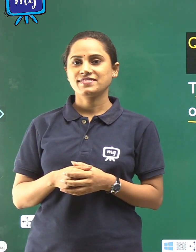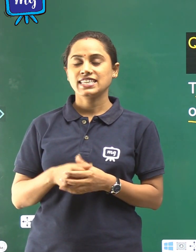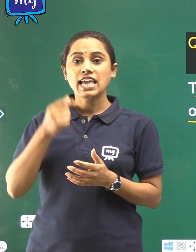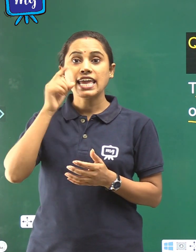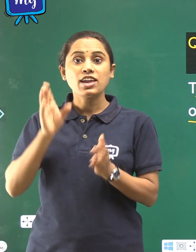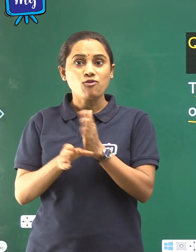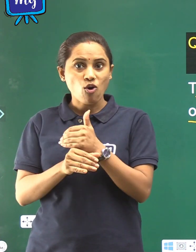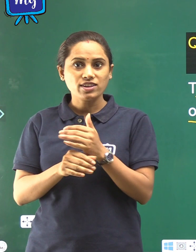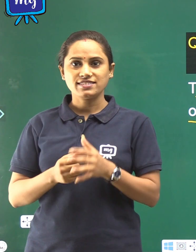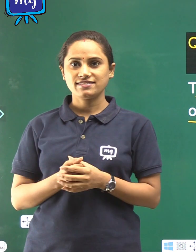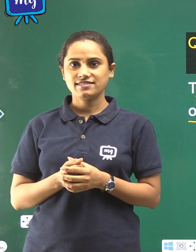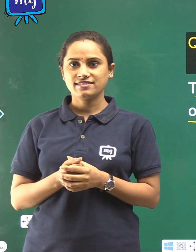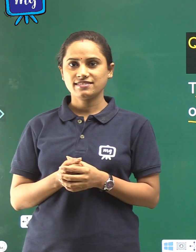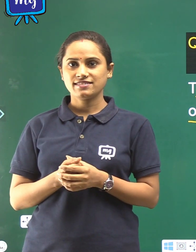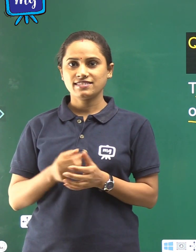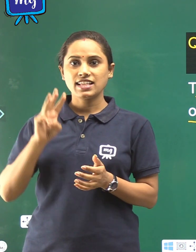was